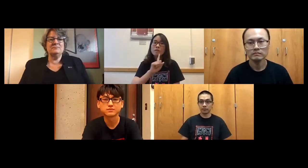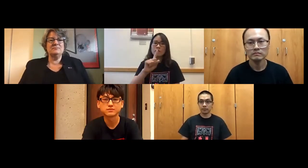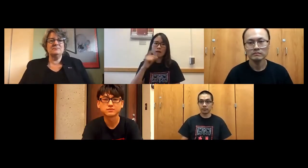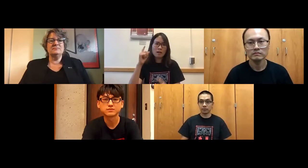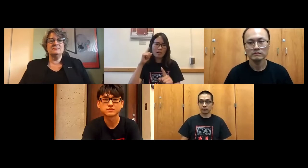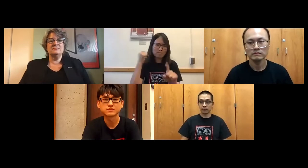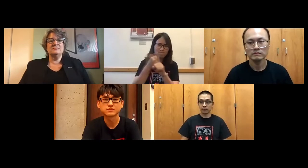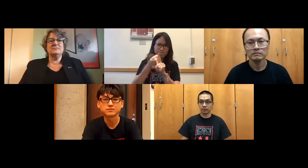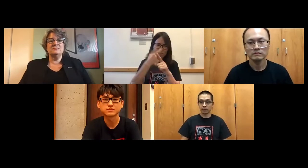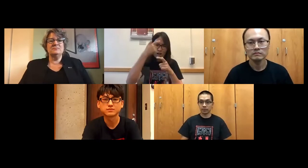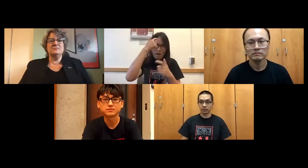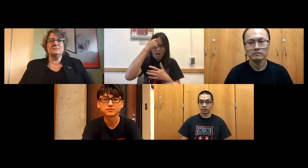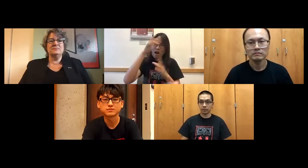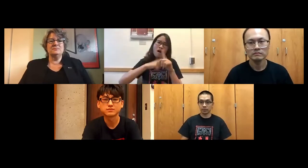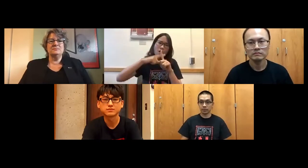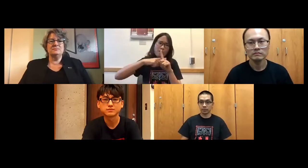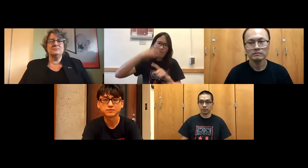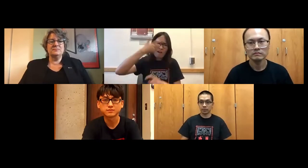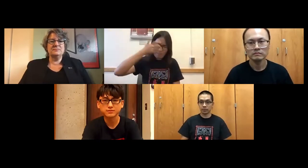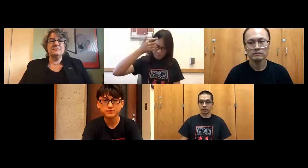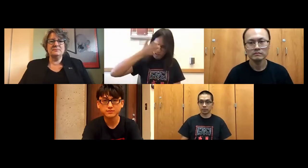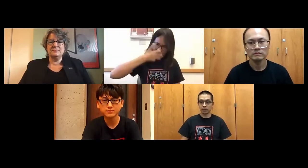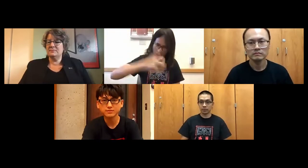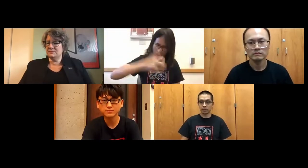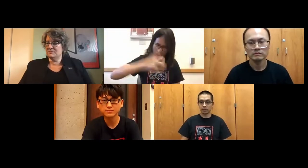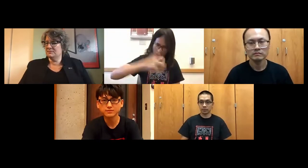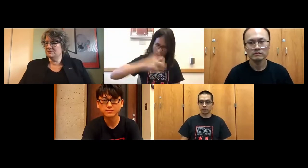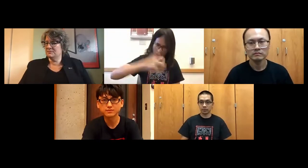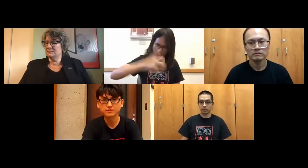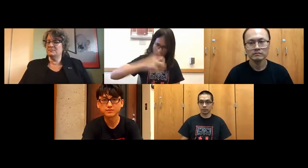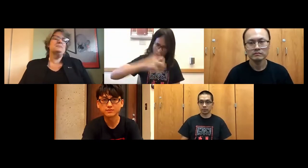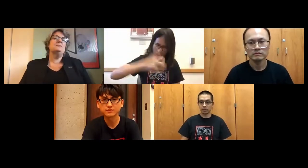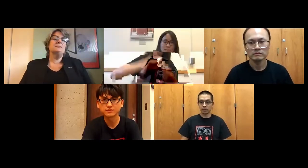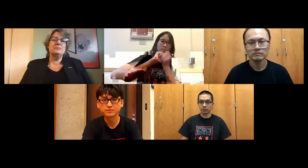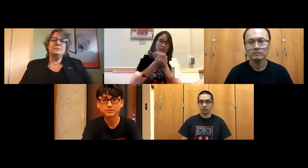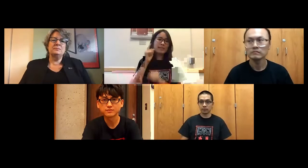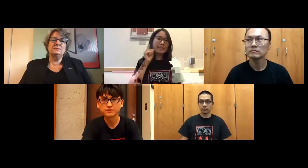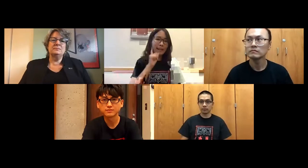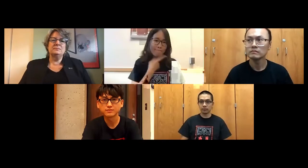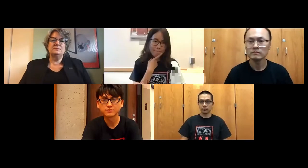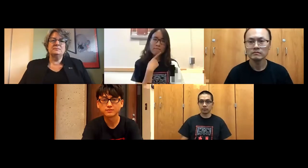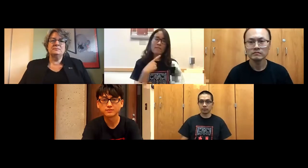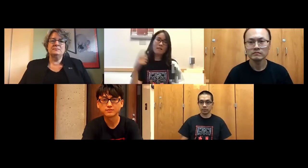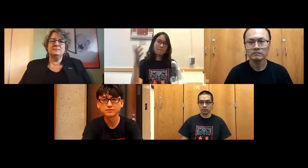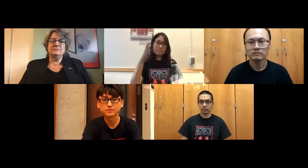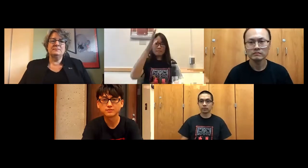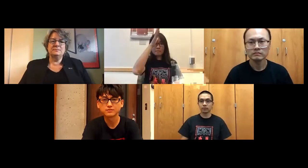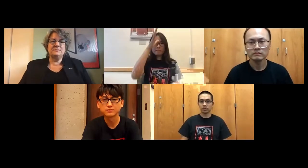So I was born hearing and had a very high temperature that caused me to lose